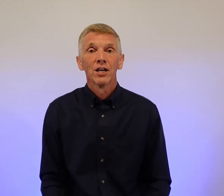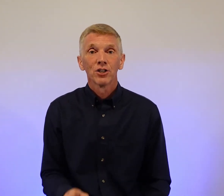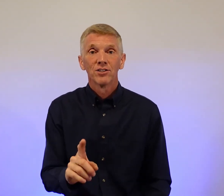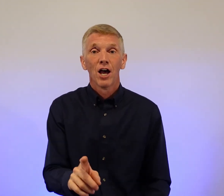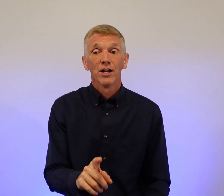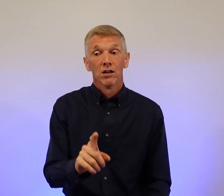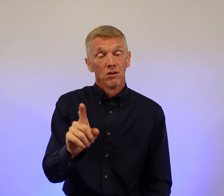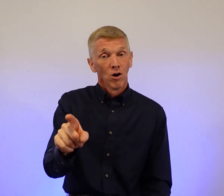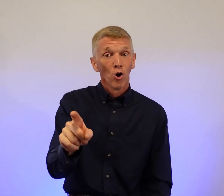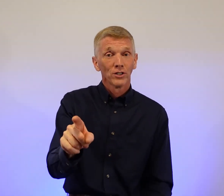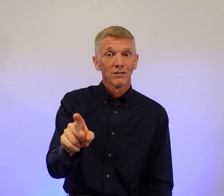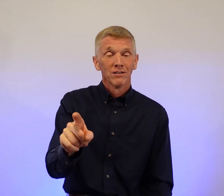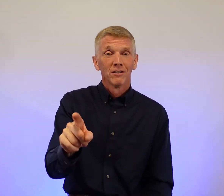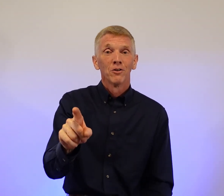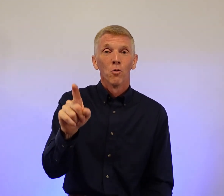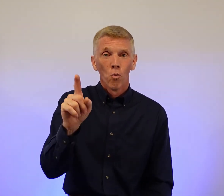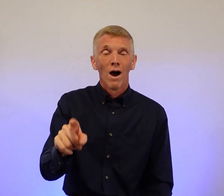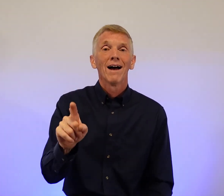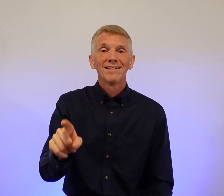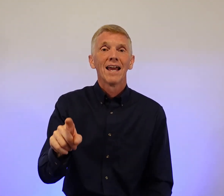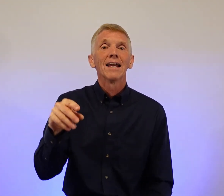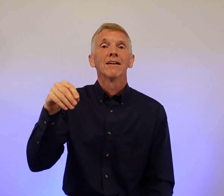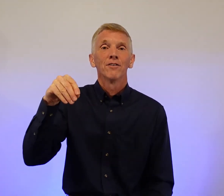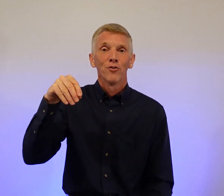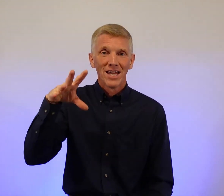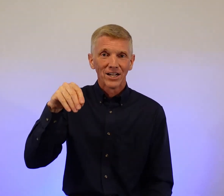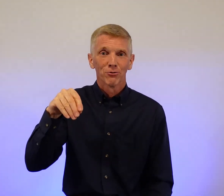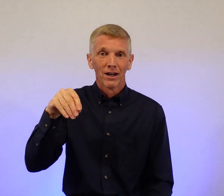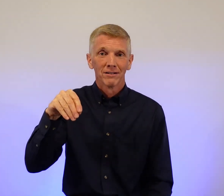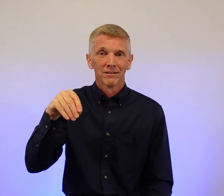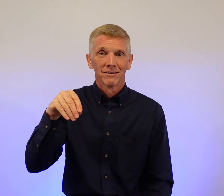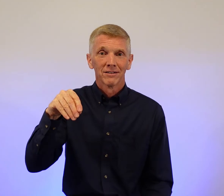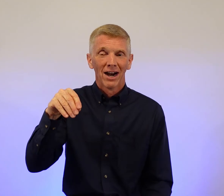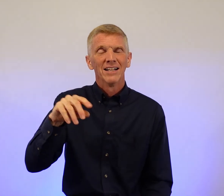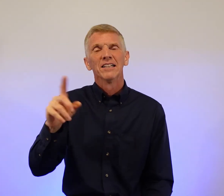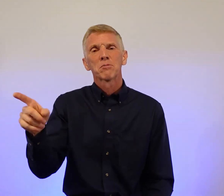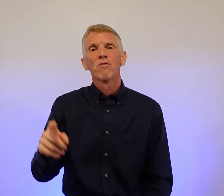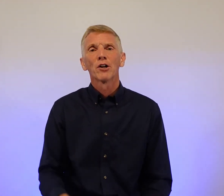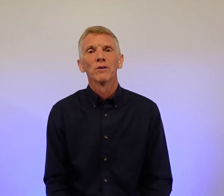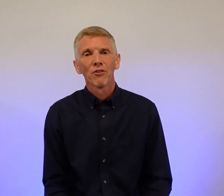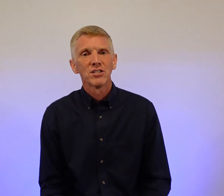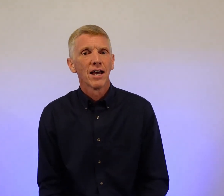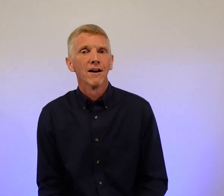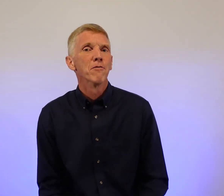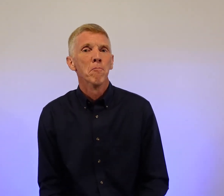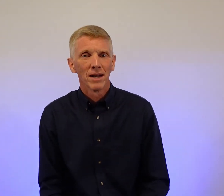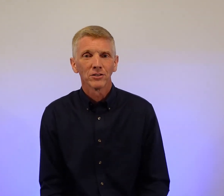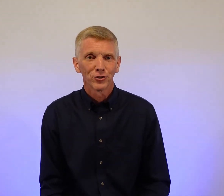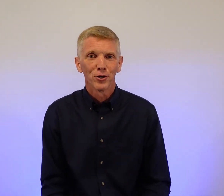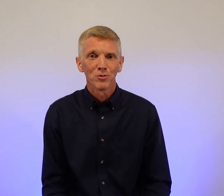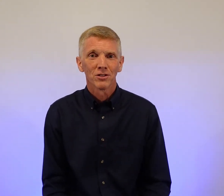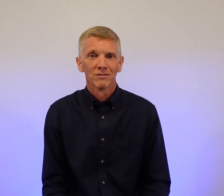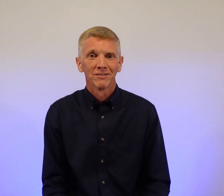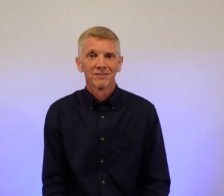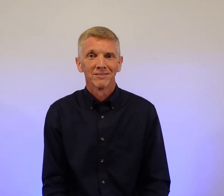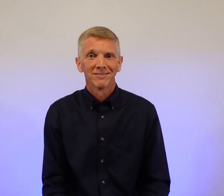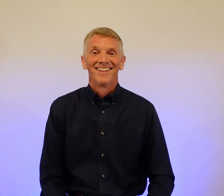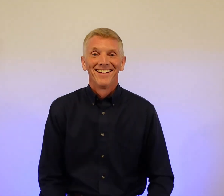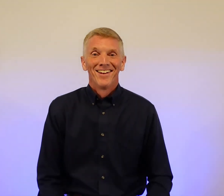could tell you to hold it while I take the x-ray. All right, let's move on to another set of medical terms.